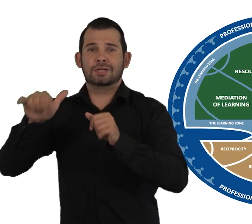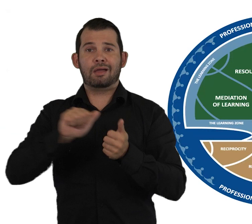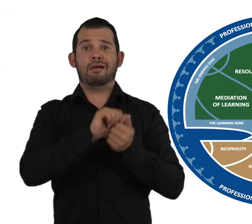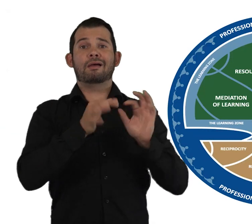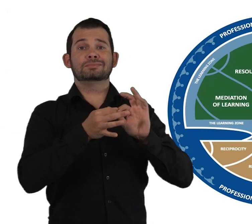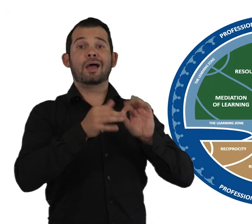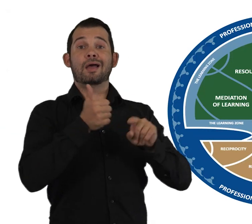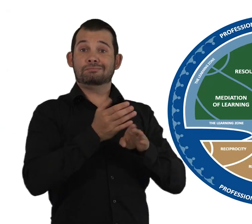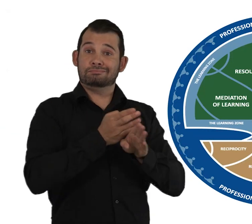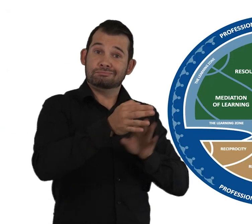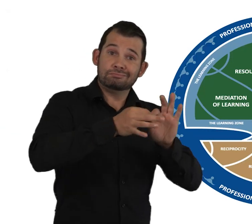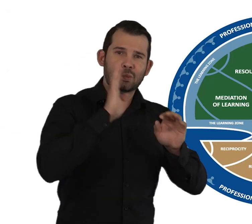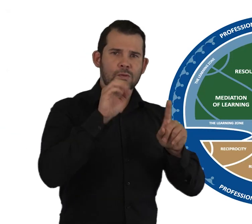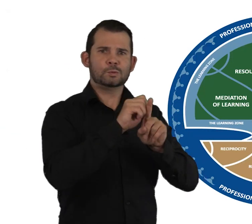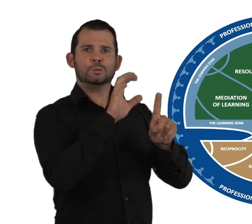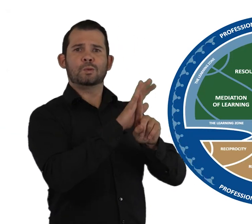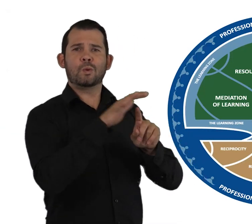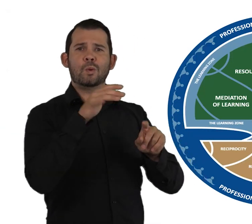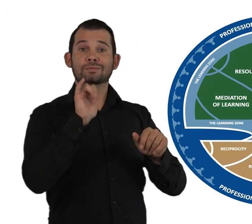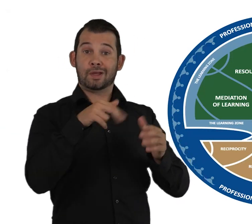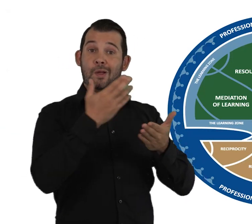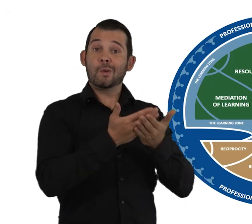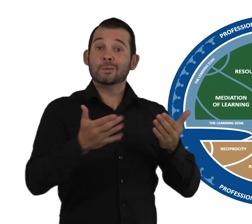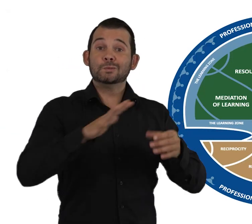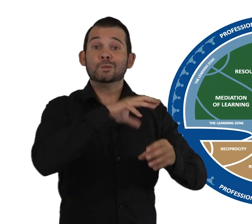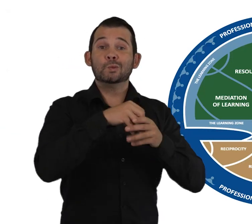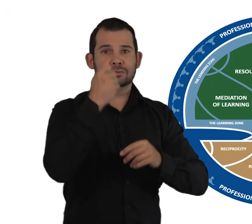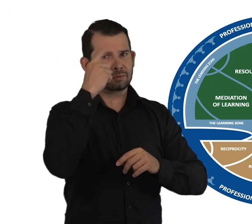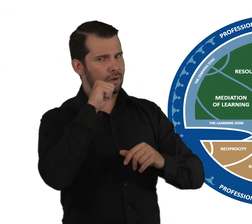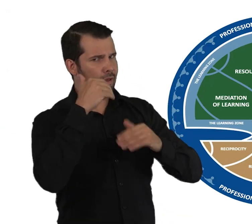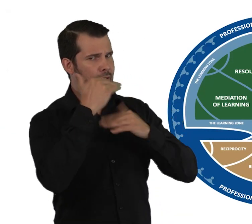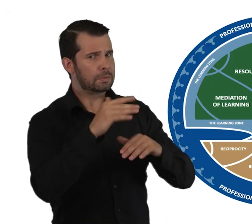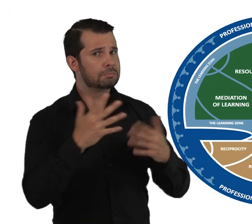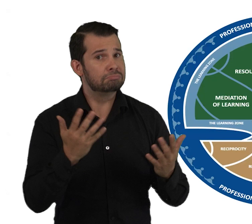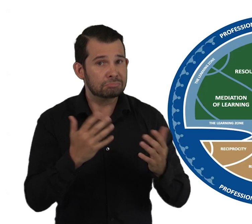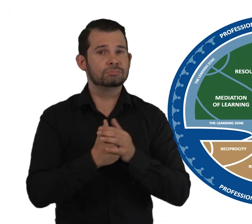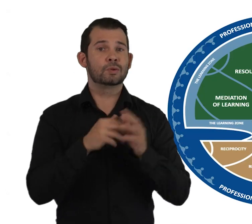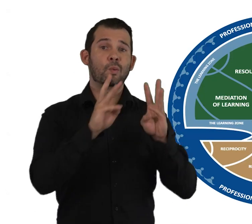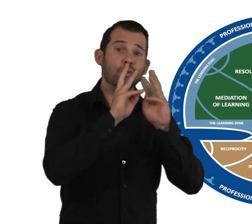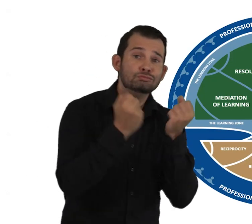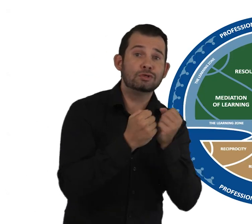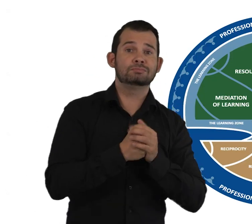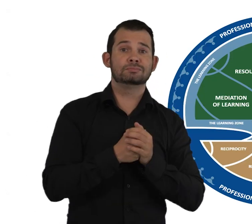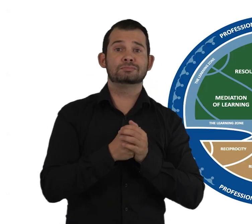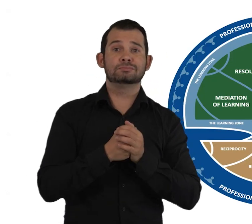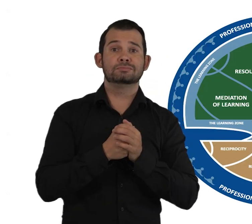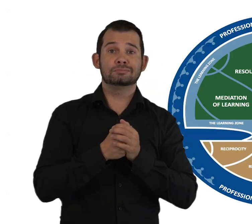exposed to. These resources include, but are not limited to, workshops, process